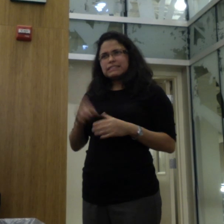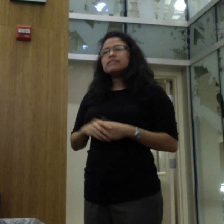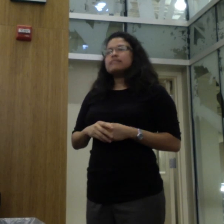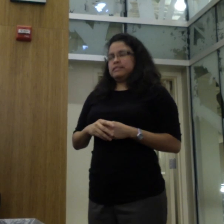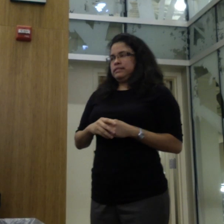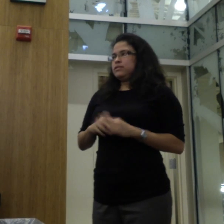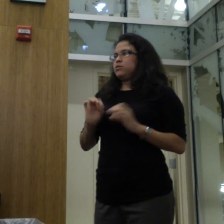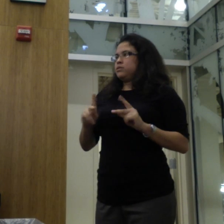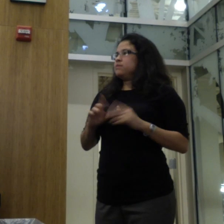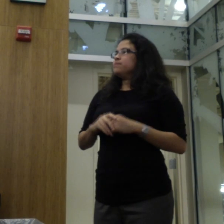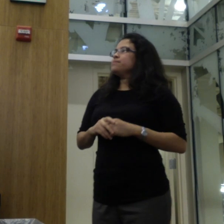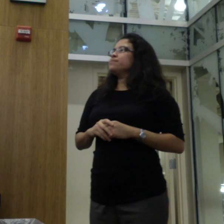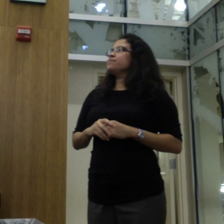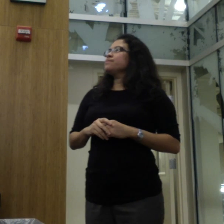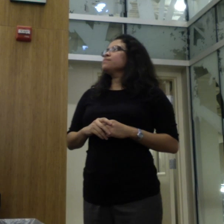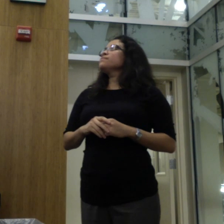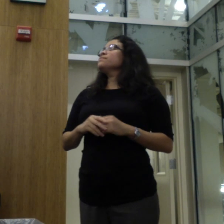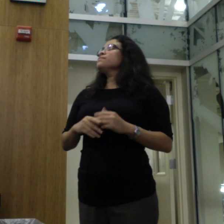Okay.